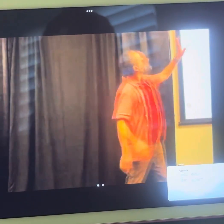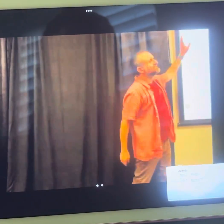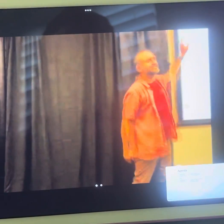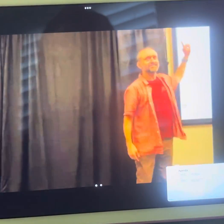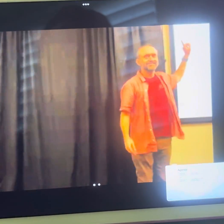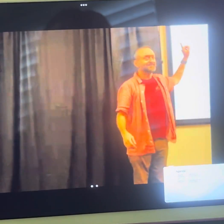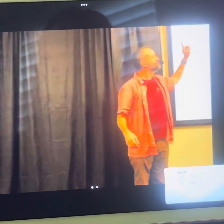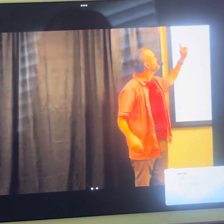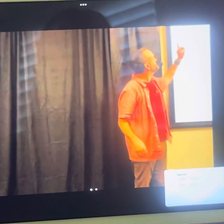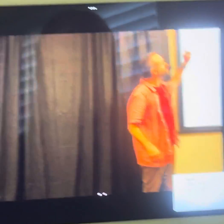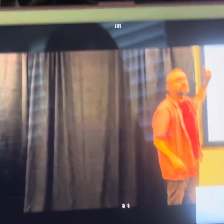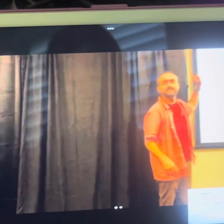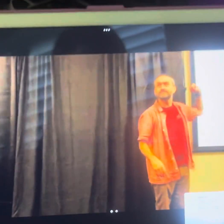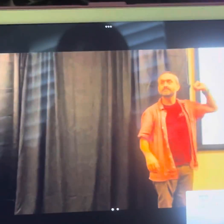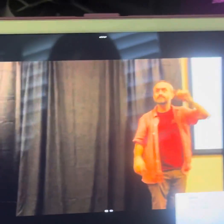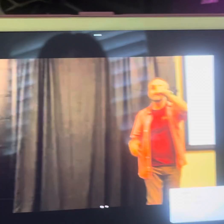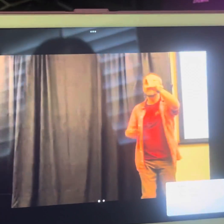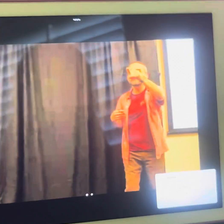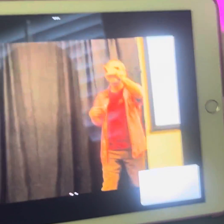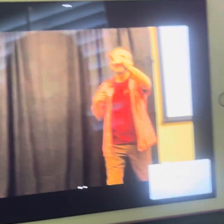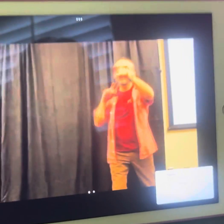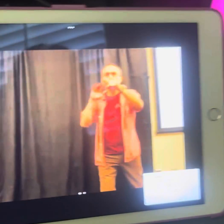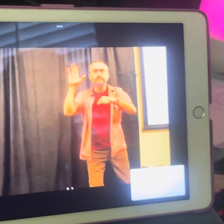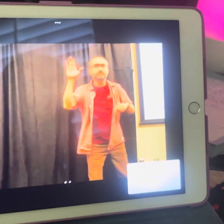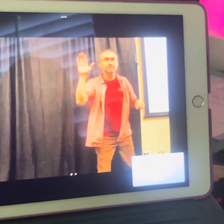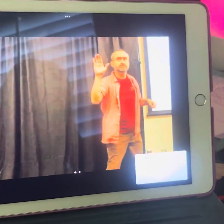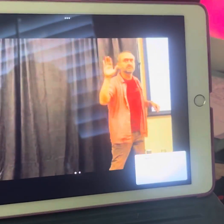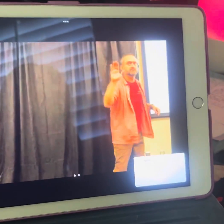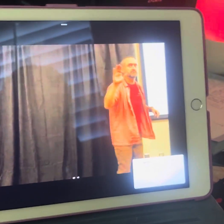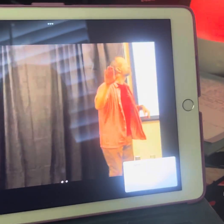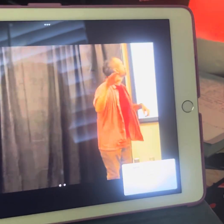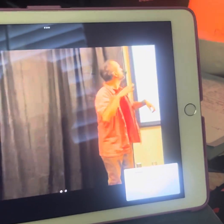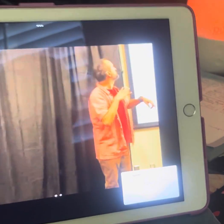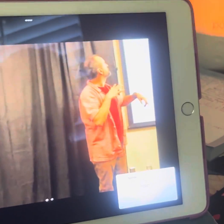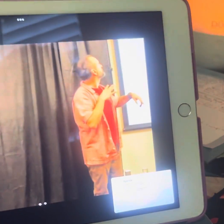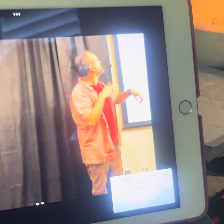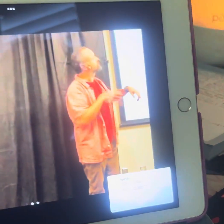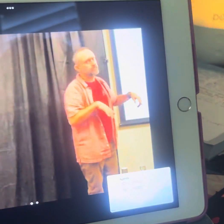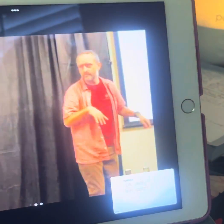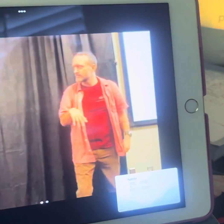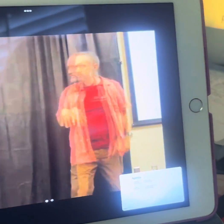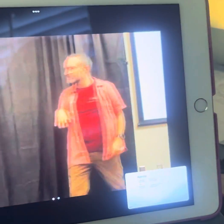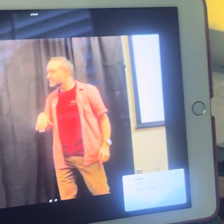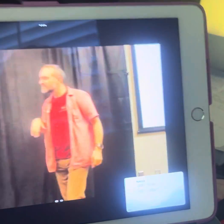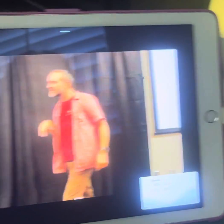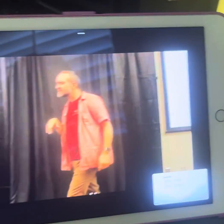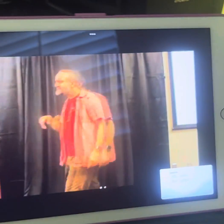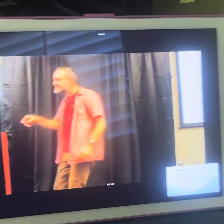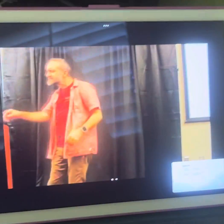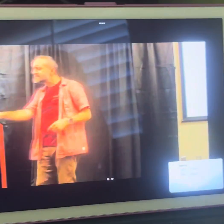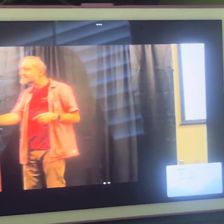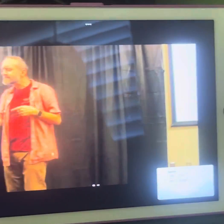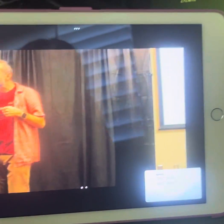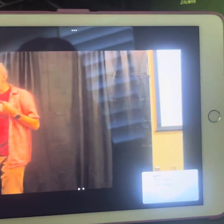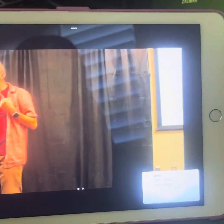It shrunk the slide actually shrunk when I had put it up here. I'm so sorry about that. So the letters look really small.